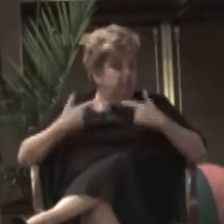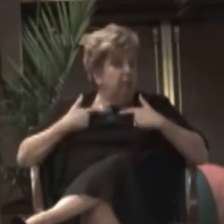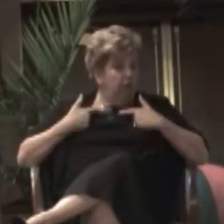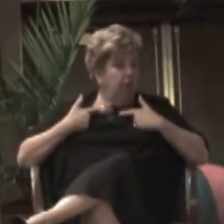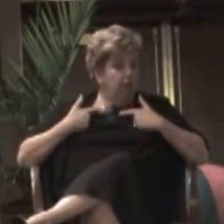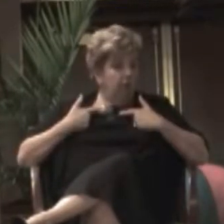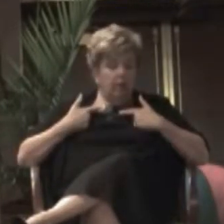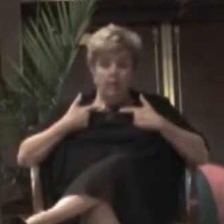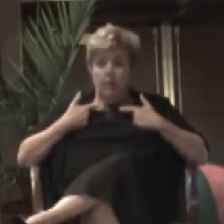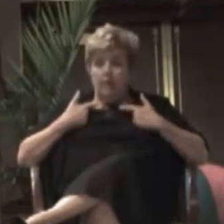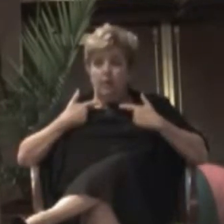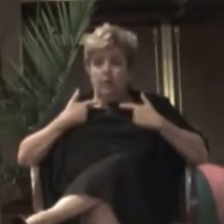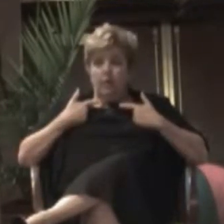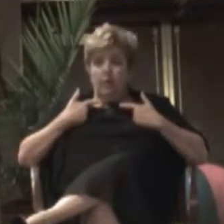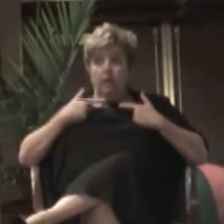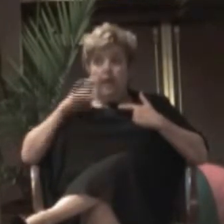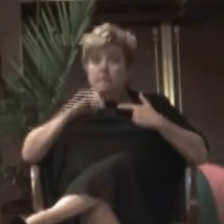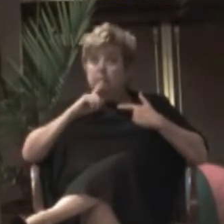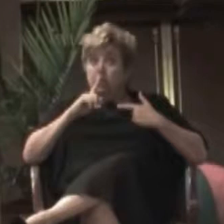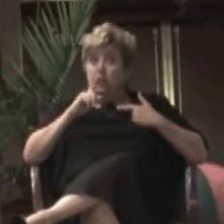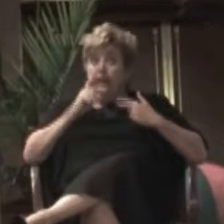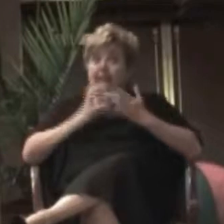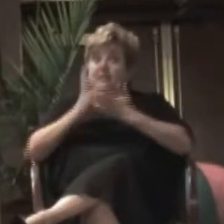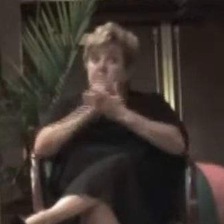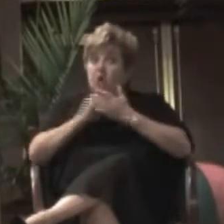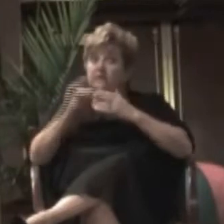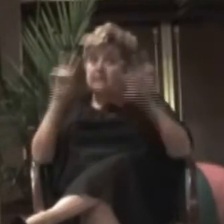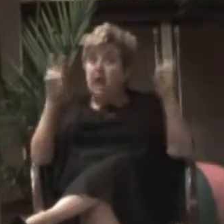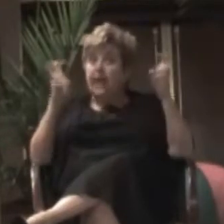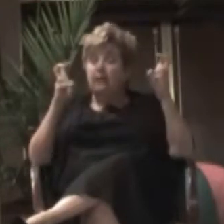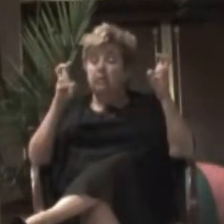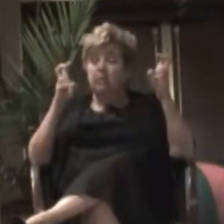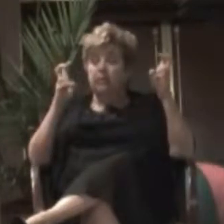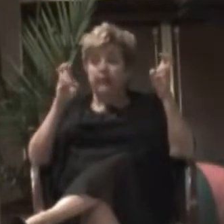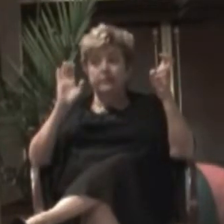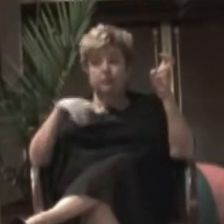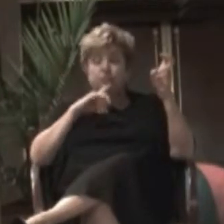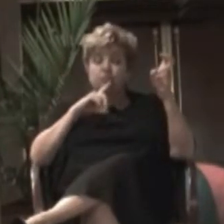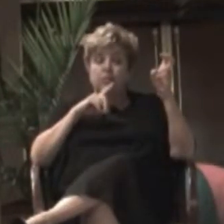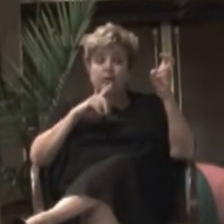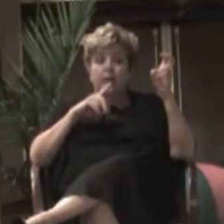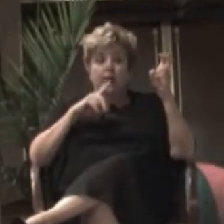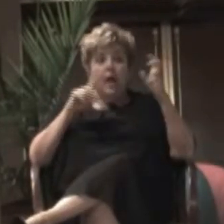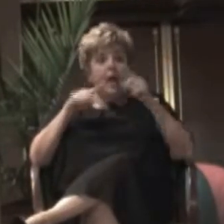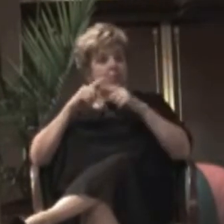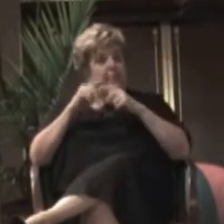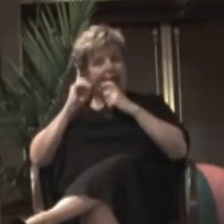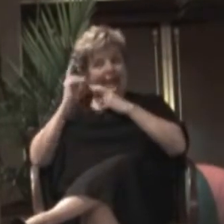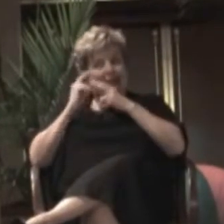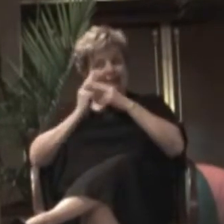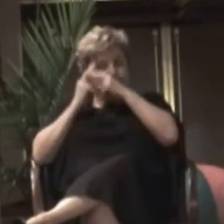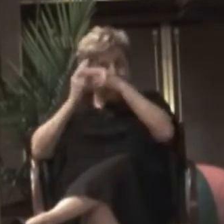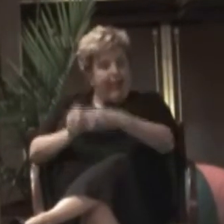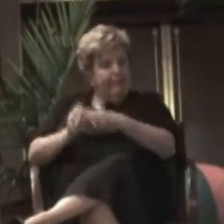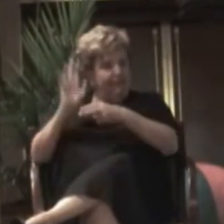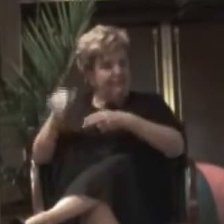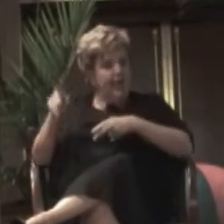and it deserved the title, too. And when Flint was named the worst city, I kind of swelled up with a little